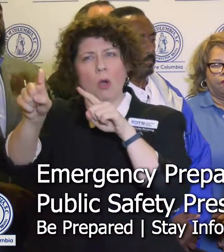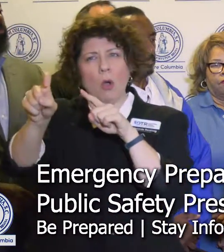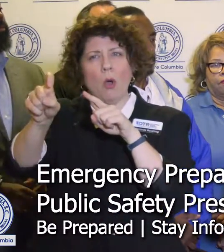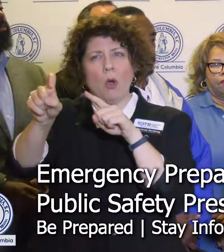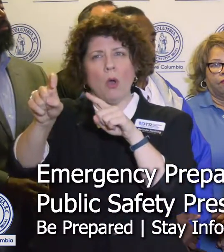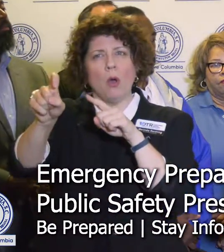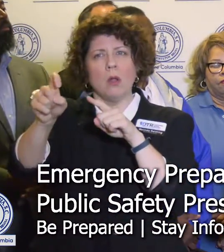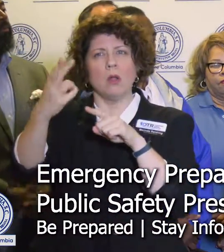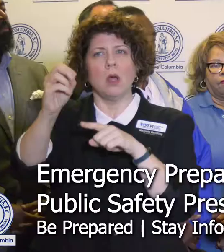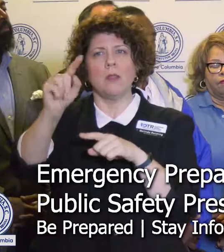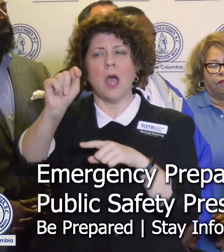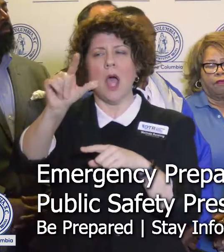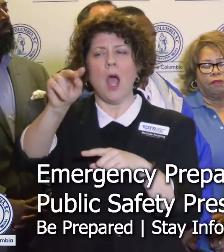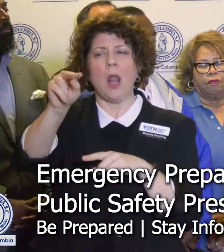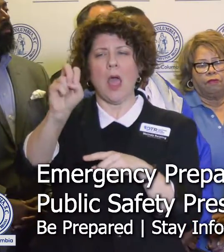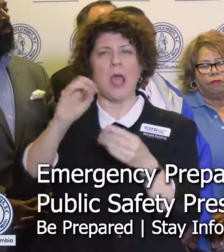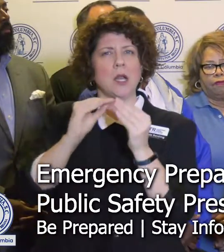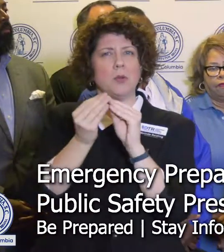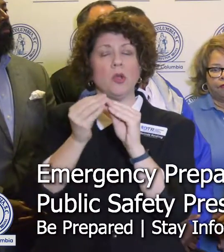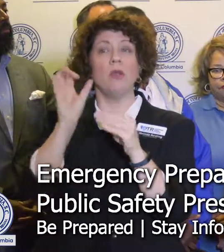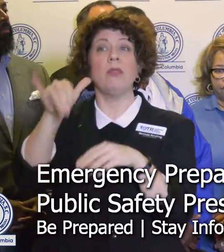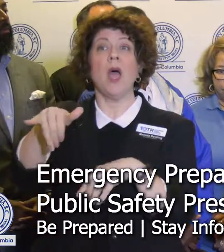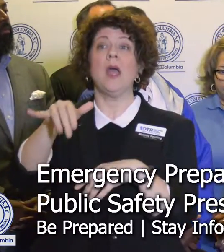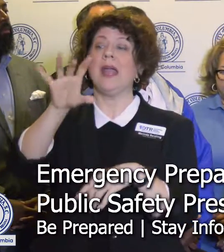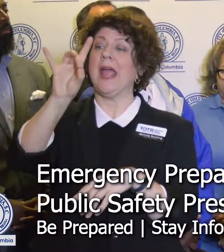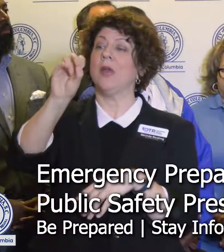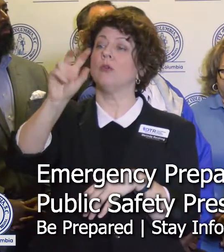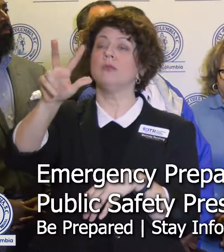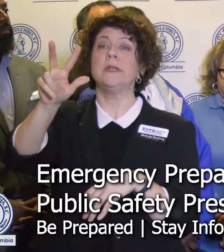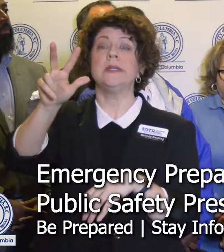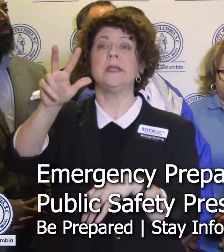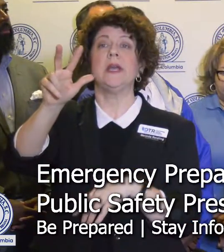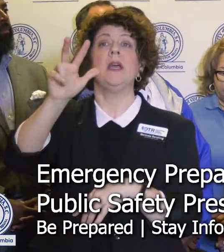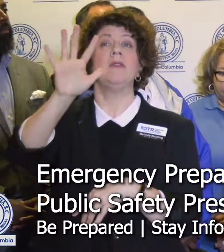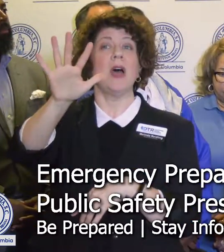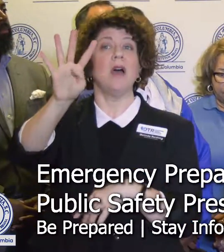that's manned 24/7. You can reach that at